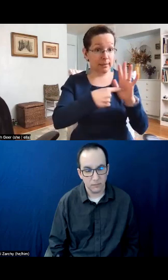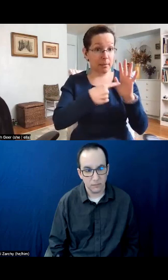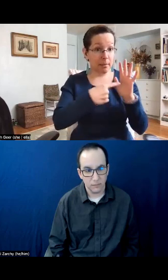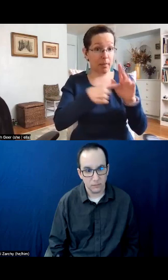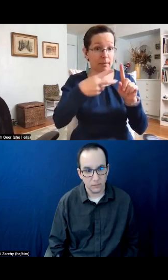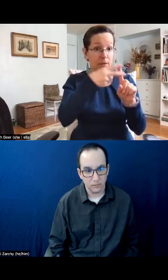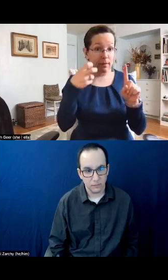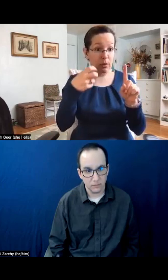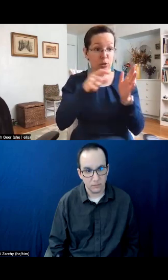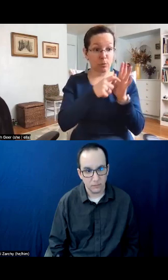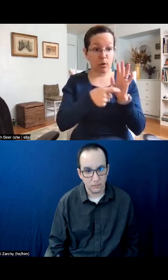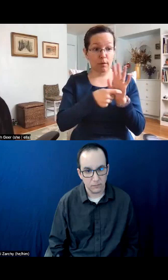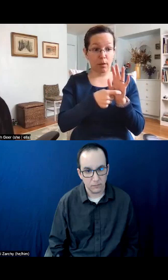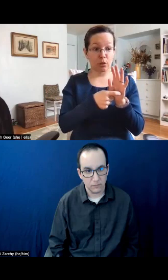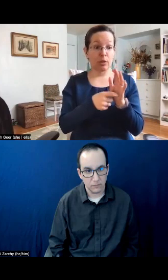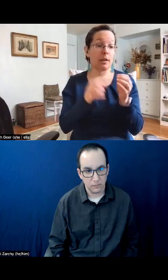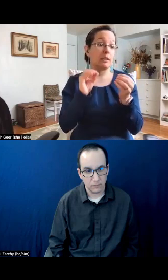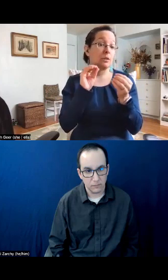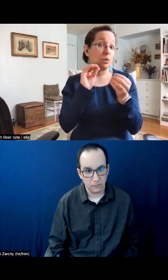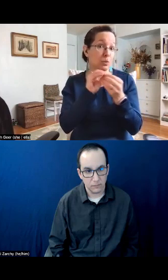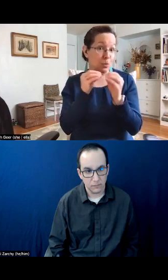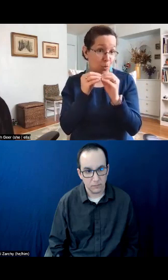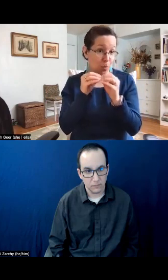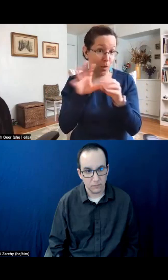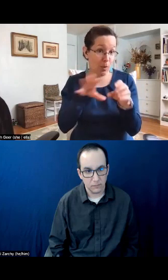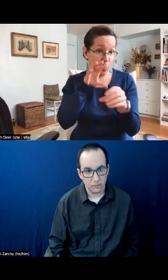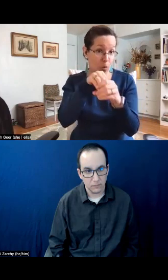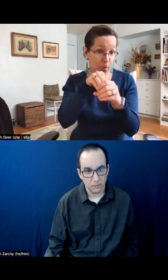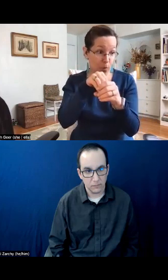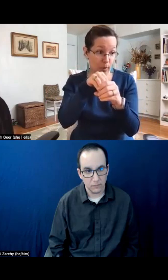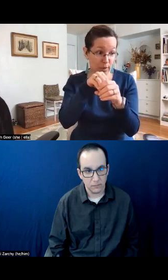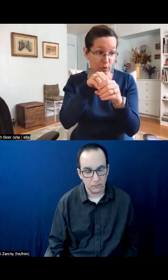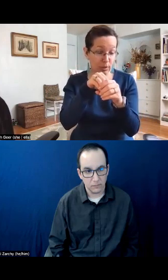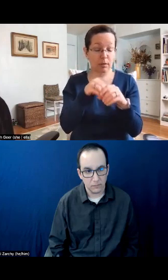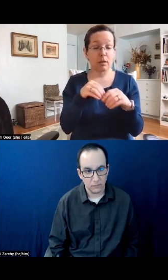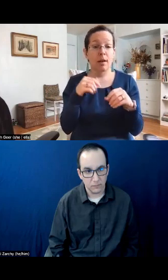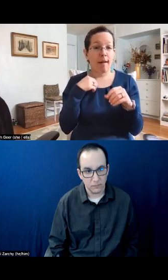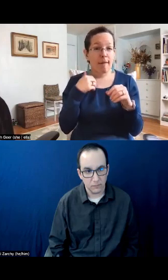is adding new information to create its class.